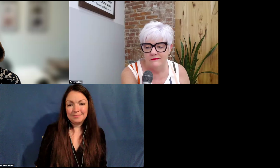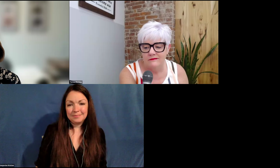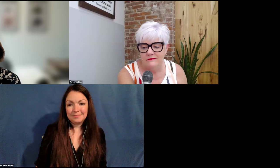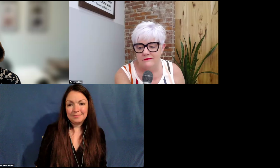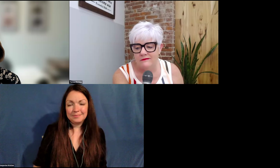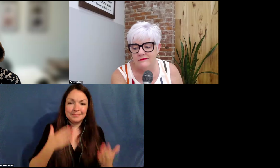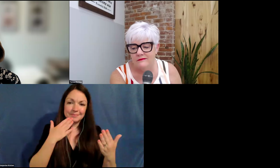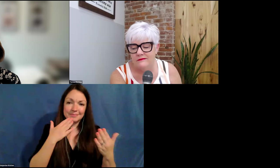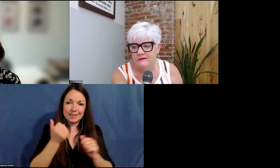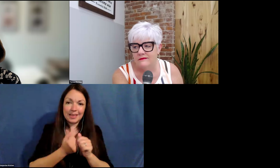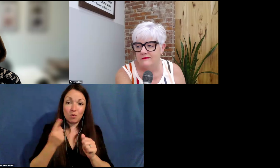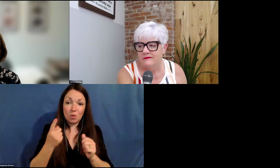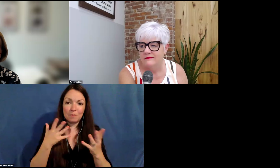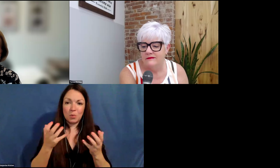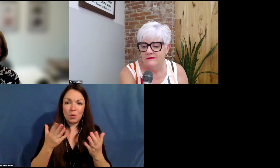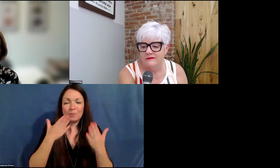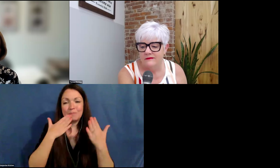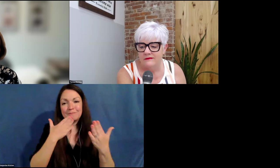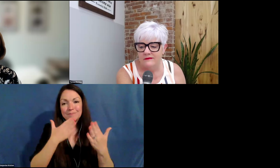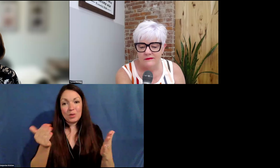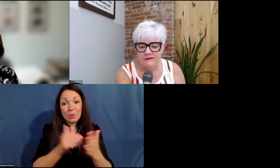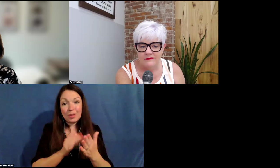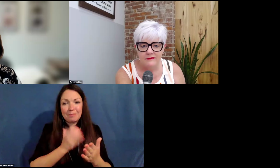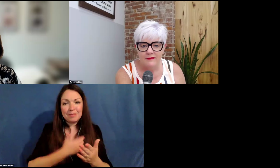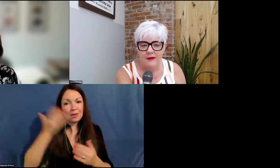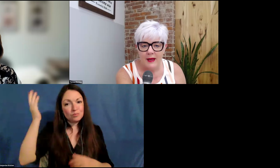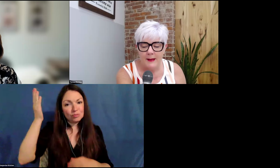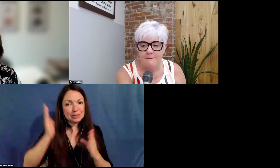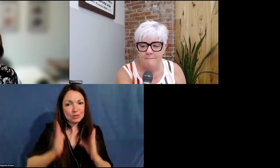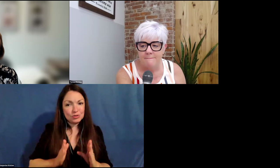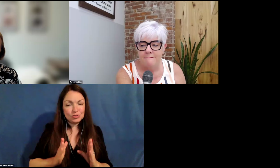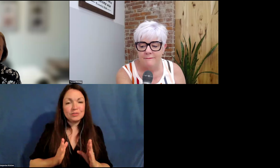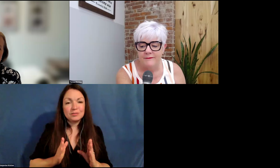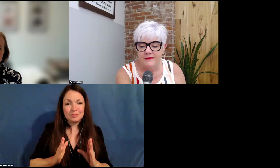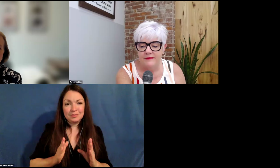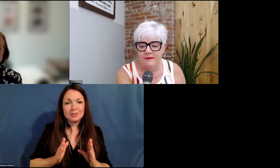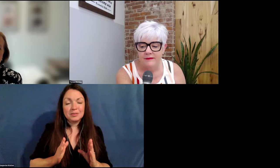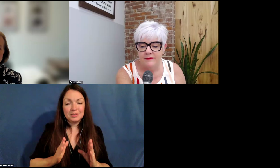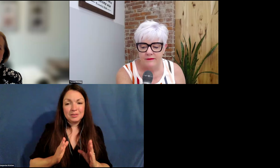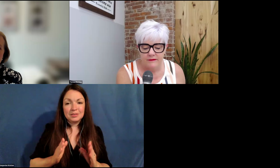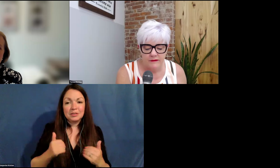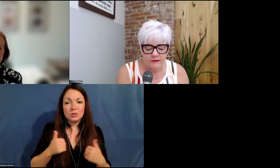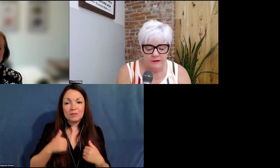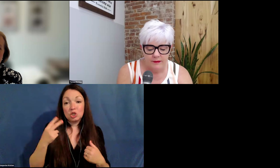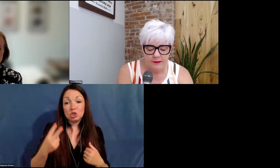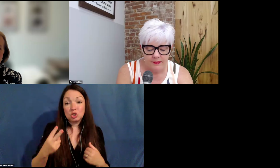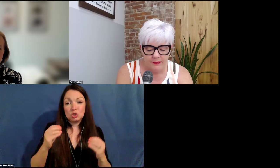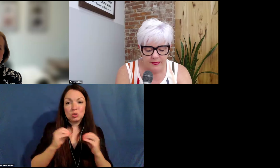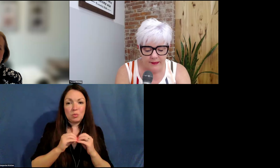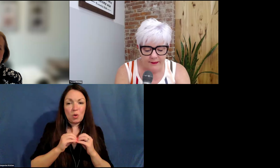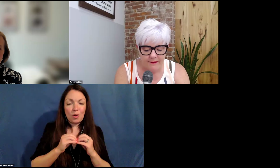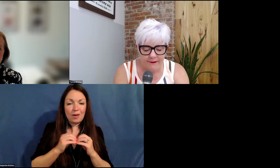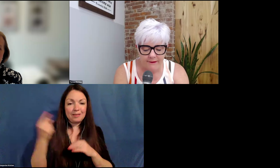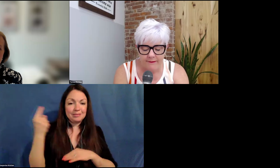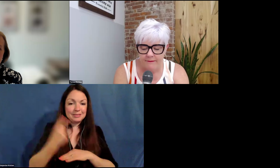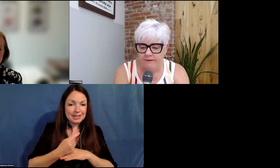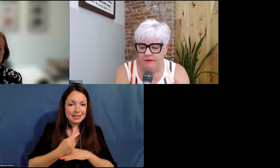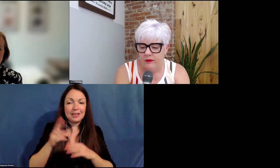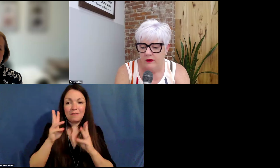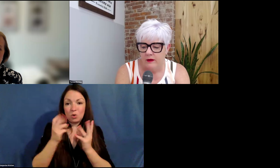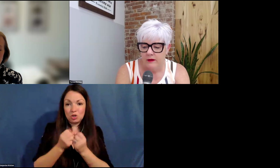Thank you, everyone. I really just want to give another thank you to our presenters today. We have 2 more amazing days of workshops